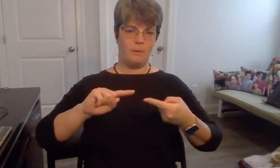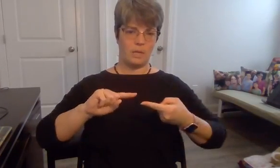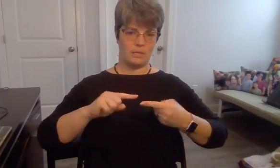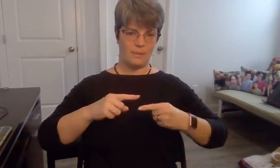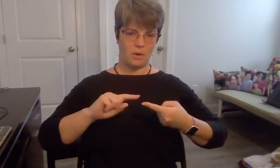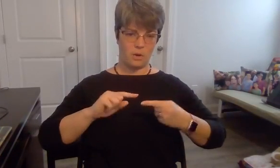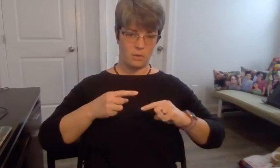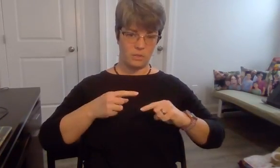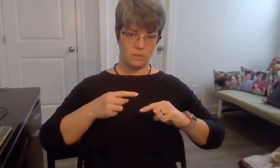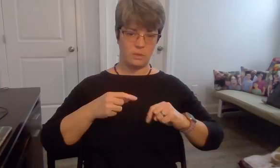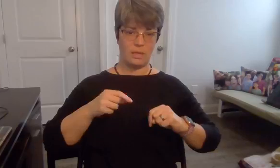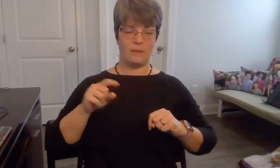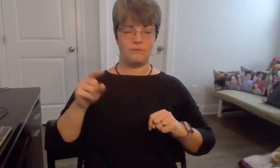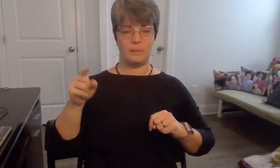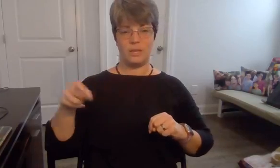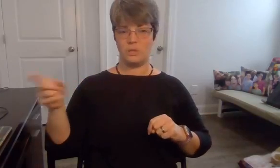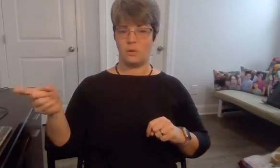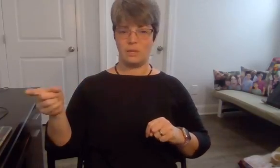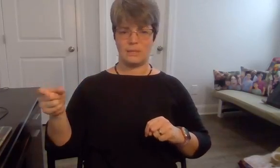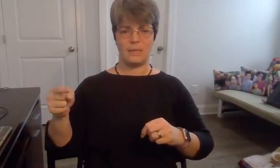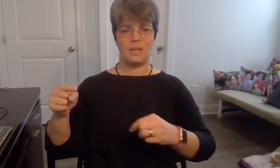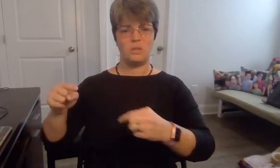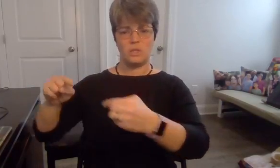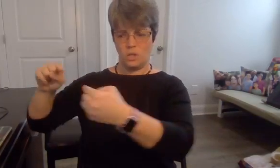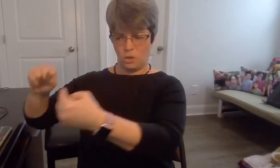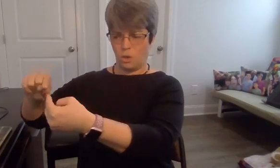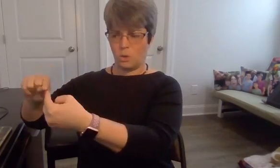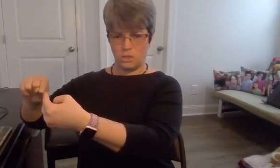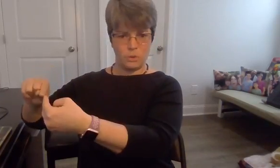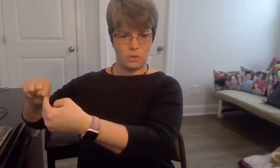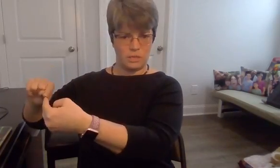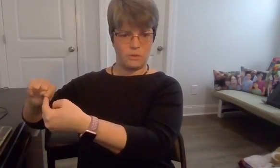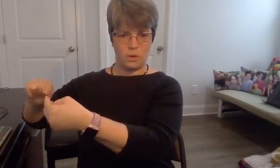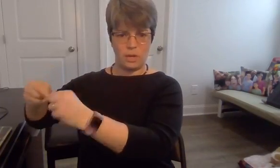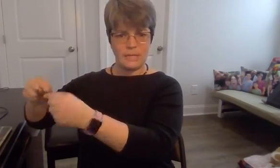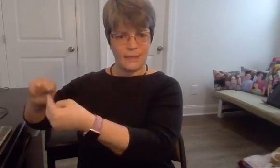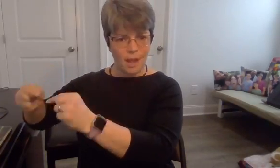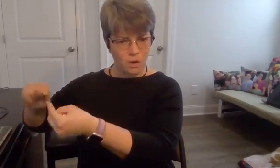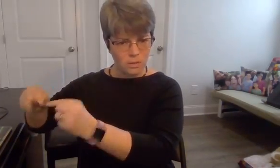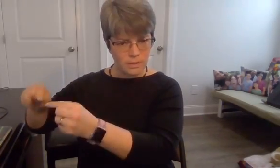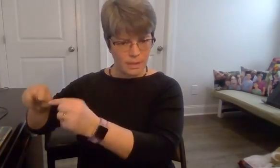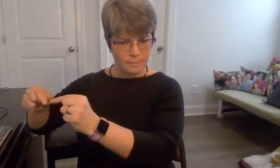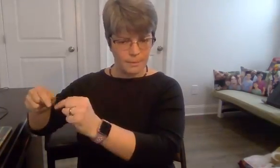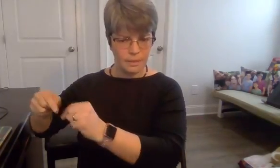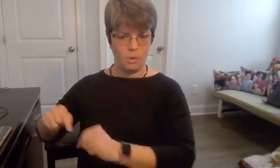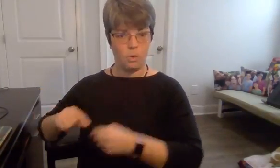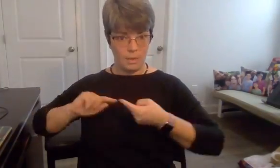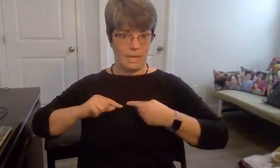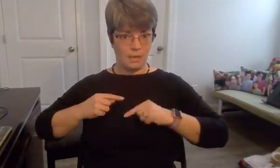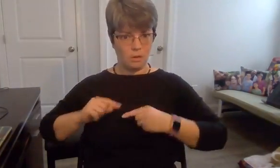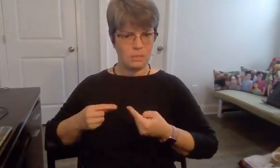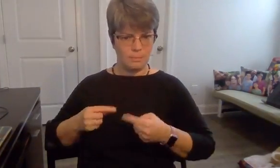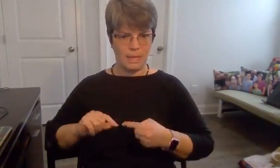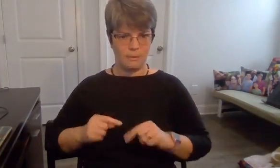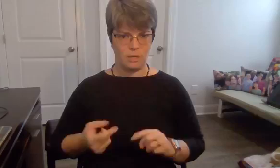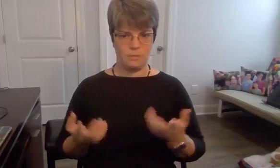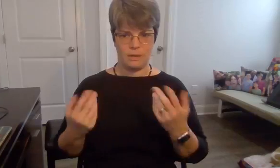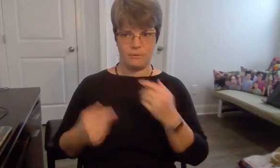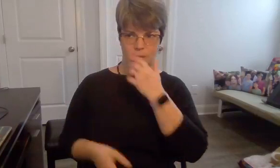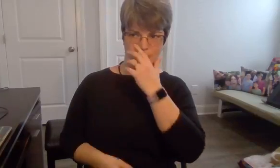talked about hurt. So like if somebody's hurting something else, you can go to the person that they're hurting and say, that hurts them. Or me, it hurts me when you whatever hit me or